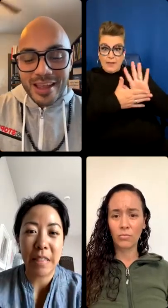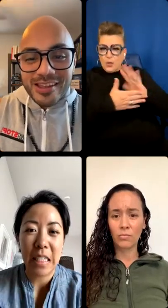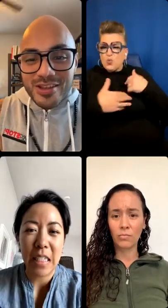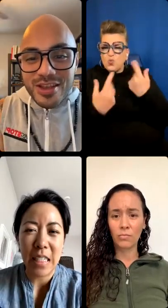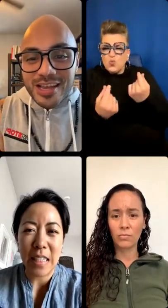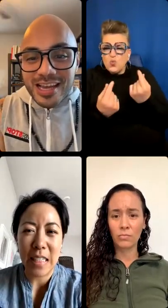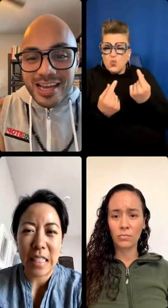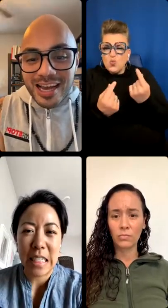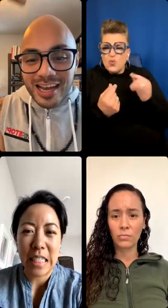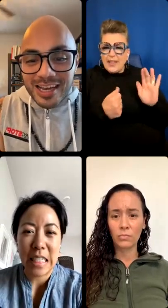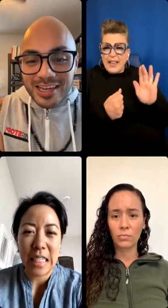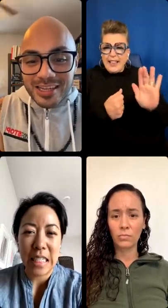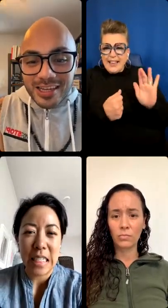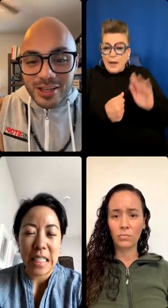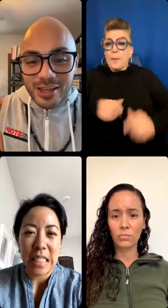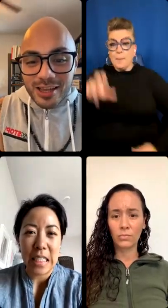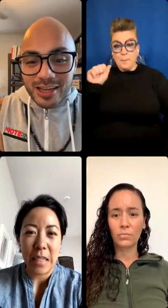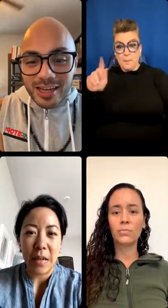Okay.